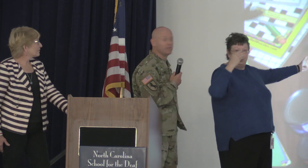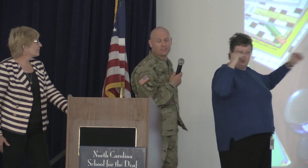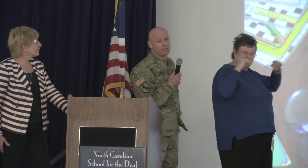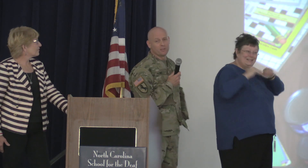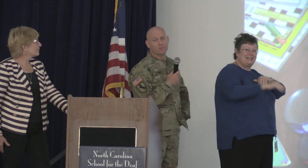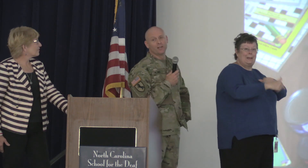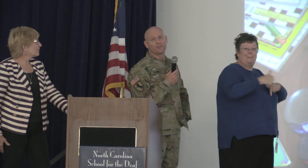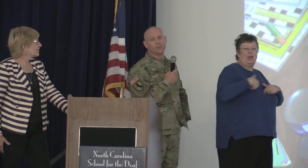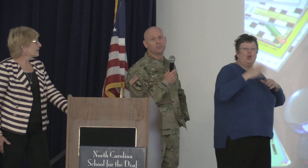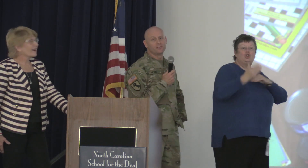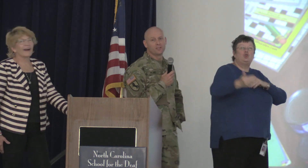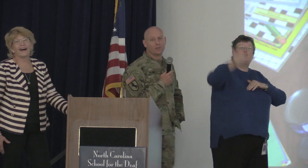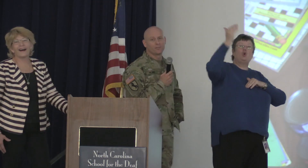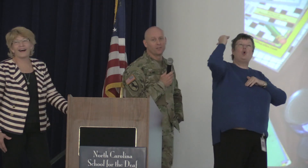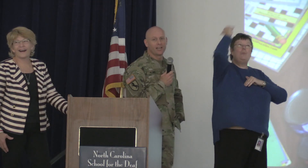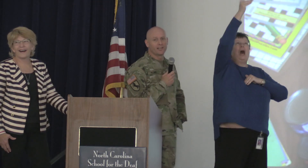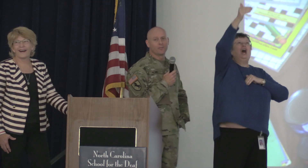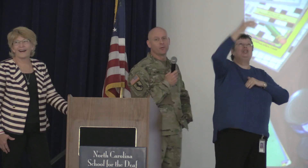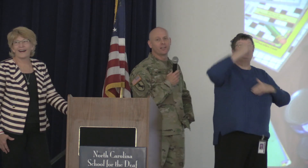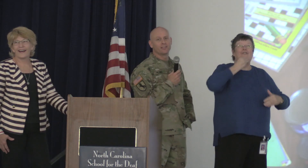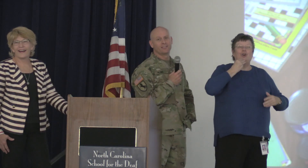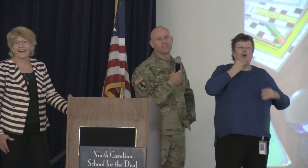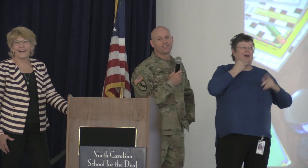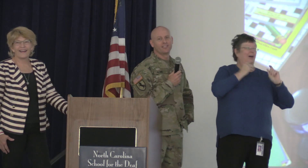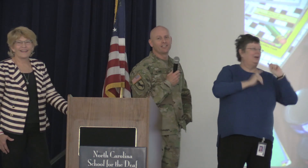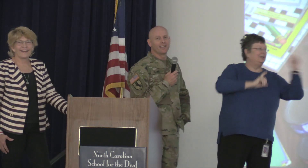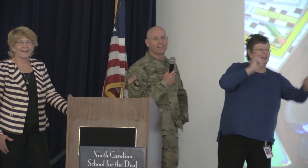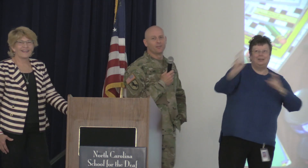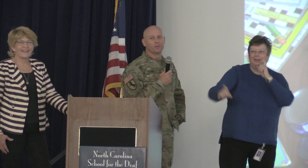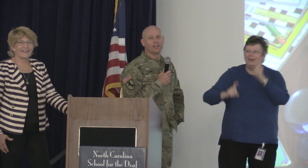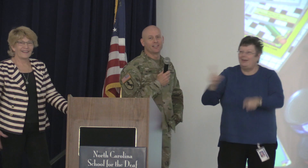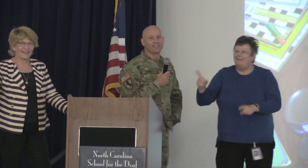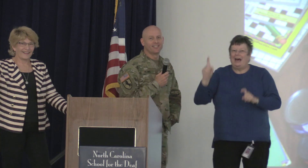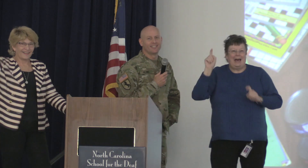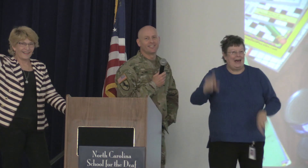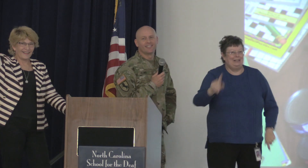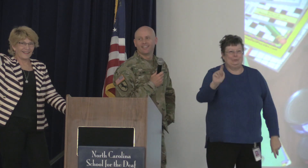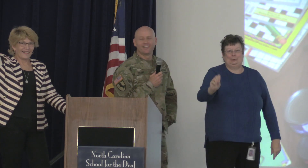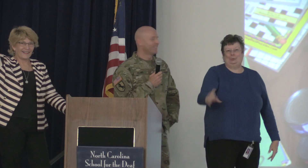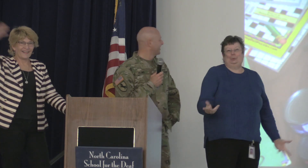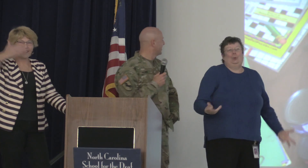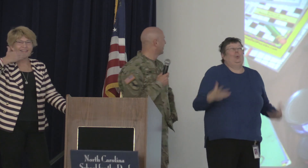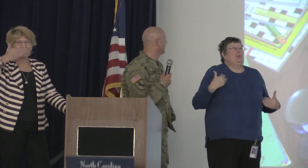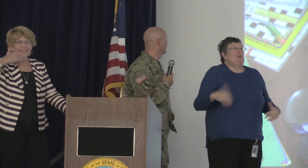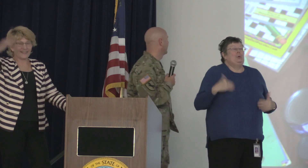sent me too much food. I had to give it away.